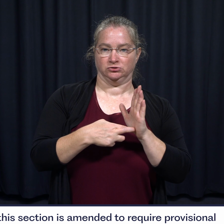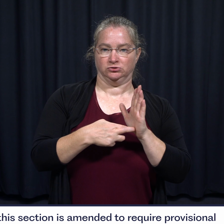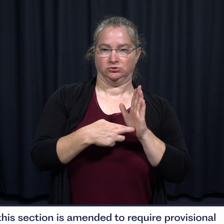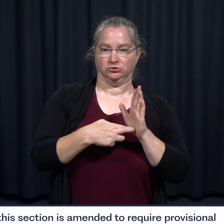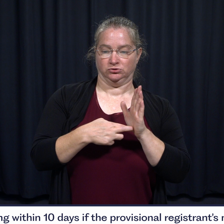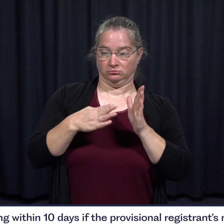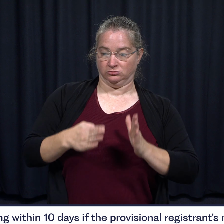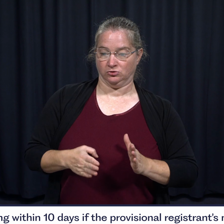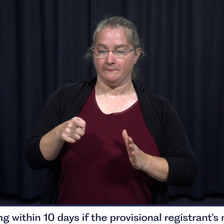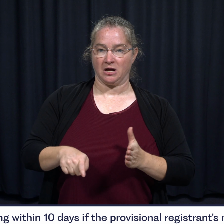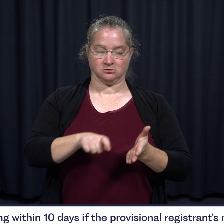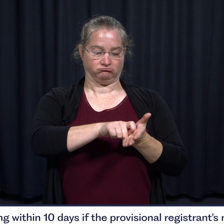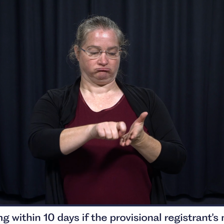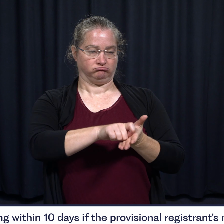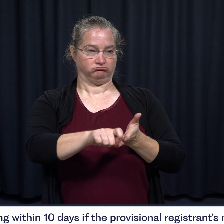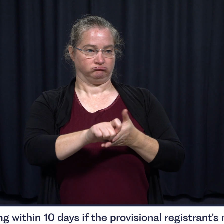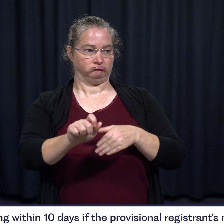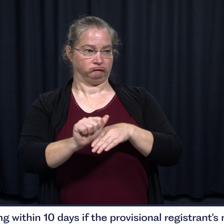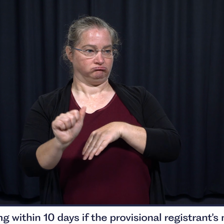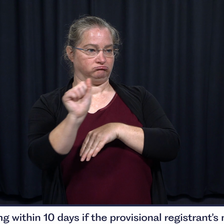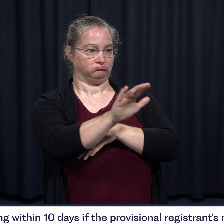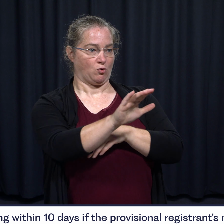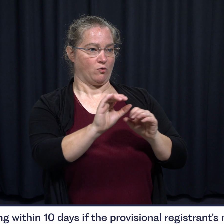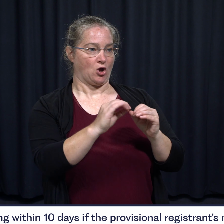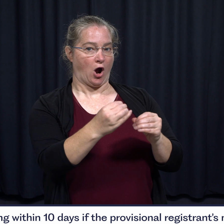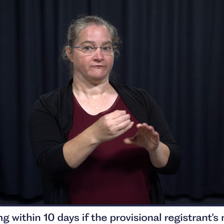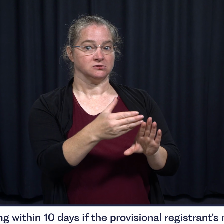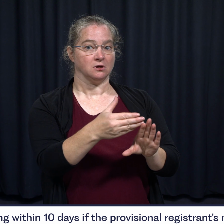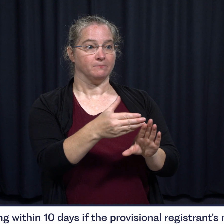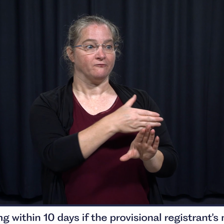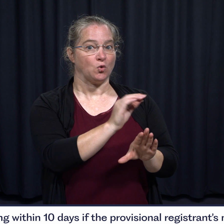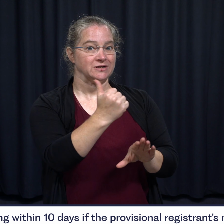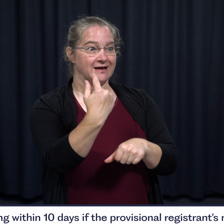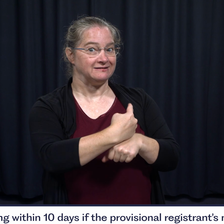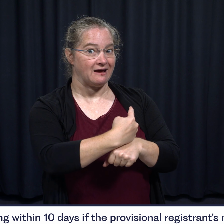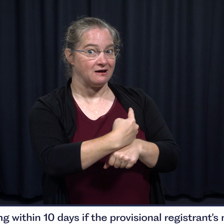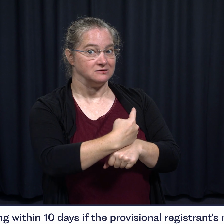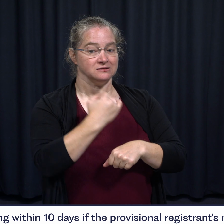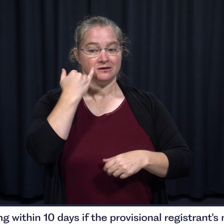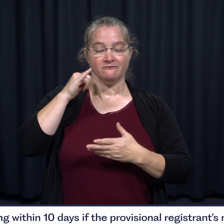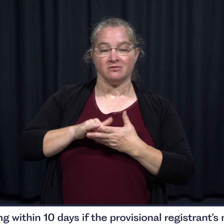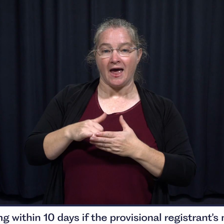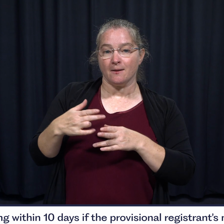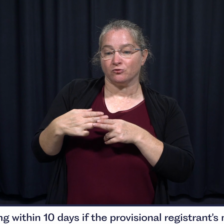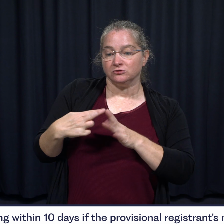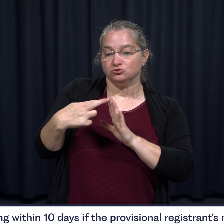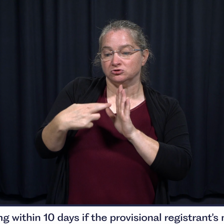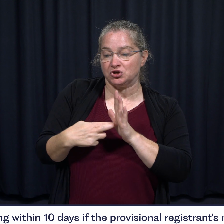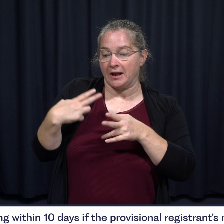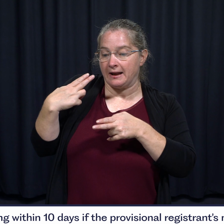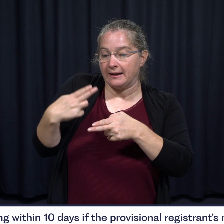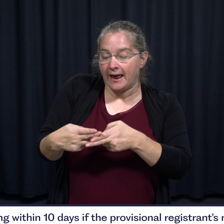office in writing within 10 days if the provisional registrant's name or mailing address